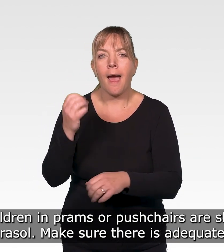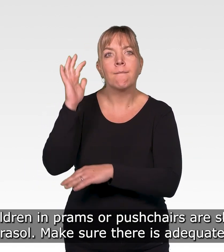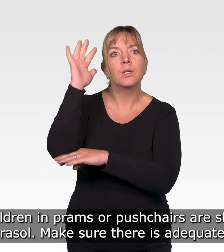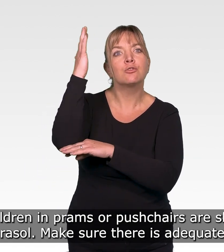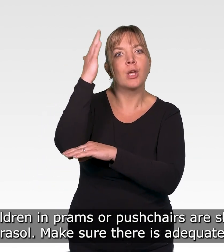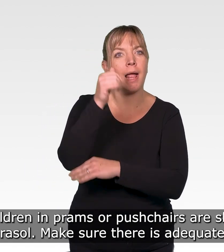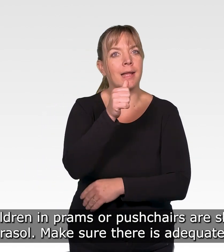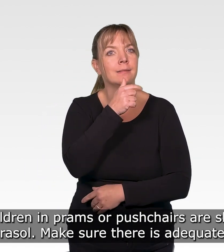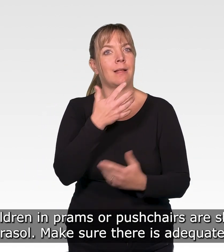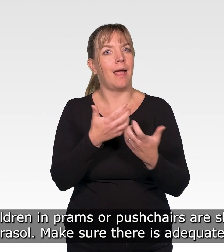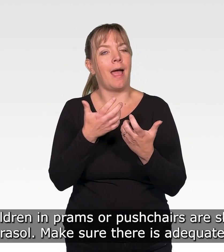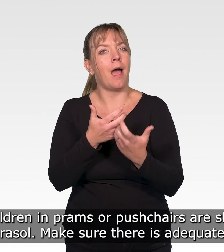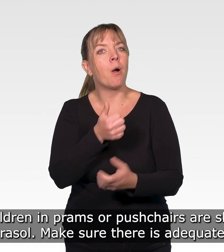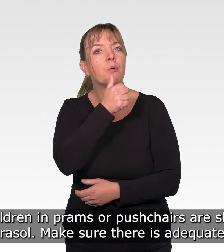airflow.